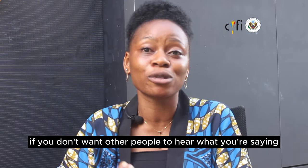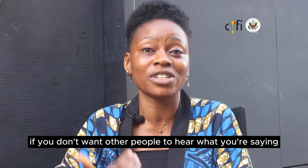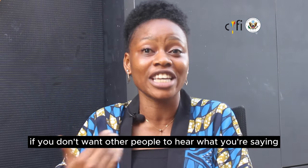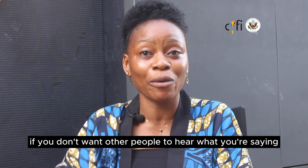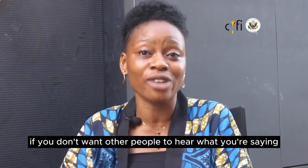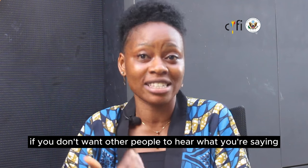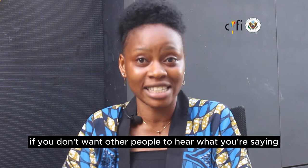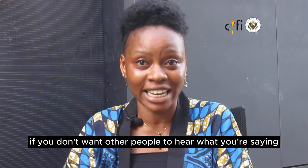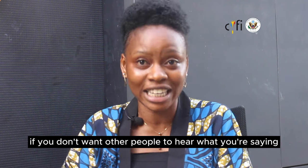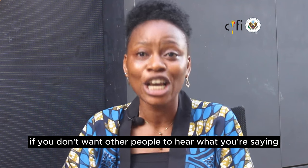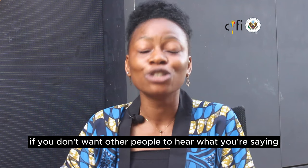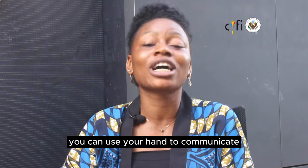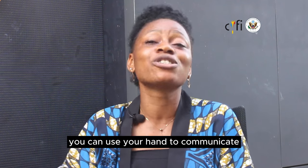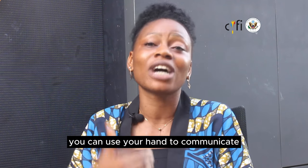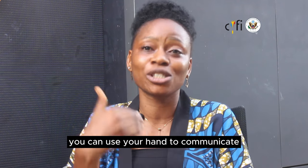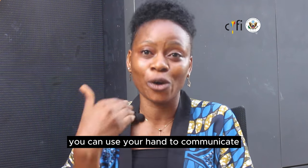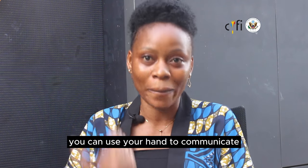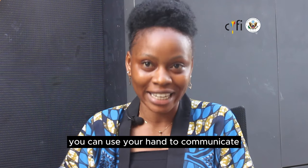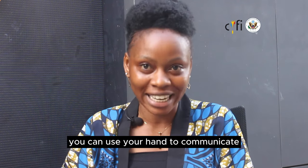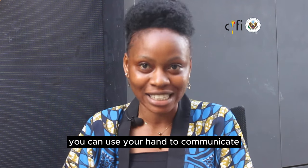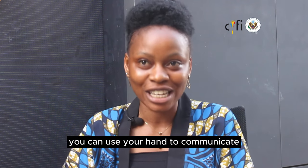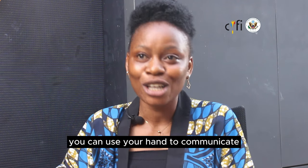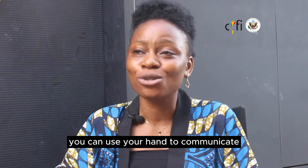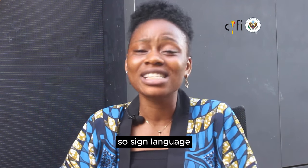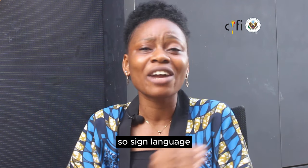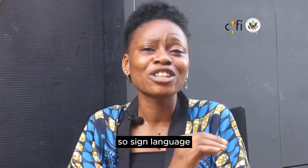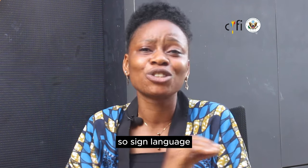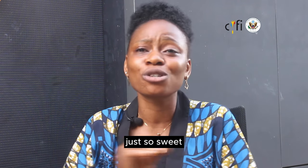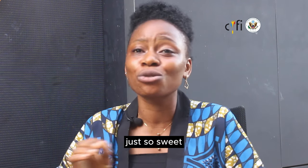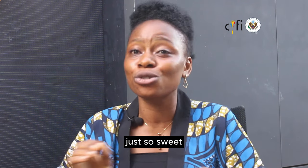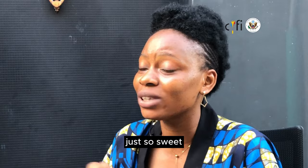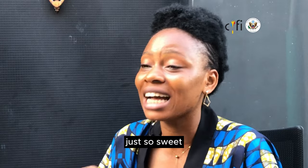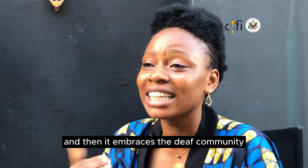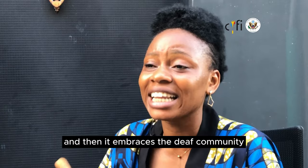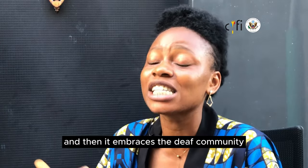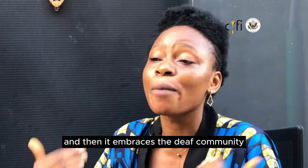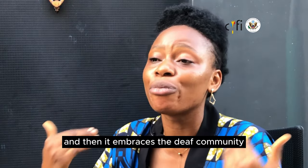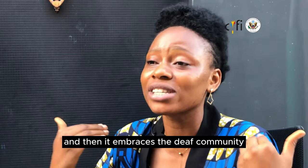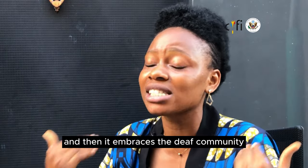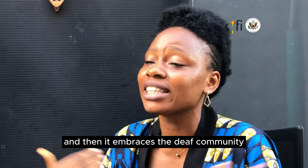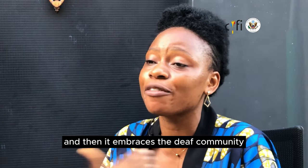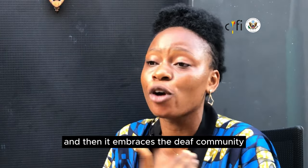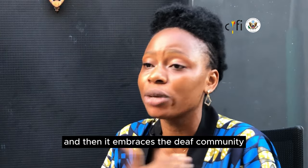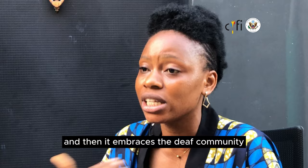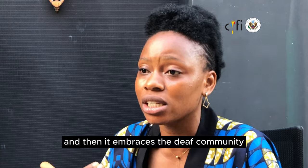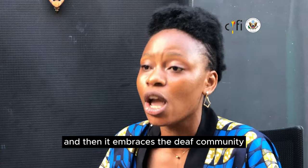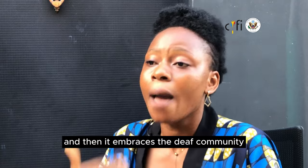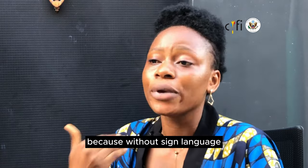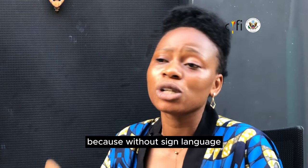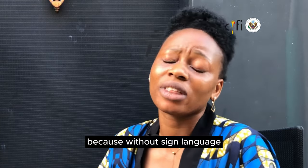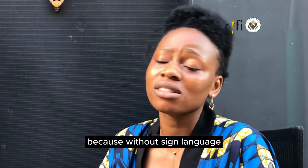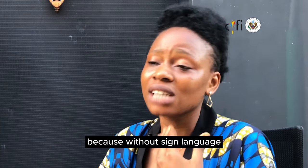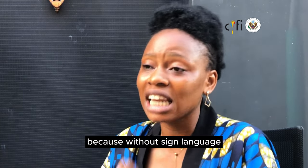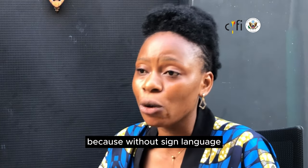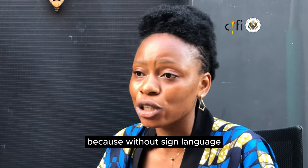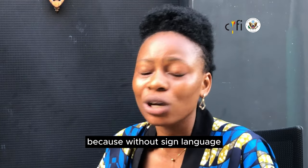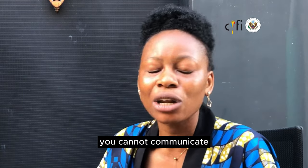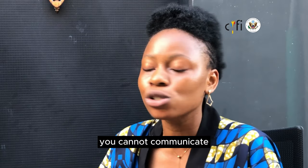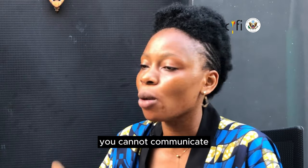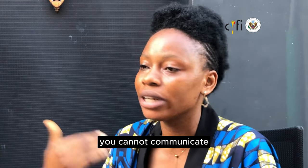to hear what you are saying, you can use your hand to communicate. So sign language is just so sweet, and then it embraces the deaf community, because without sign language, you cannot